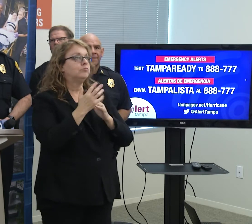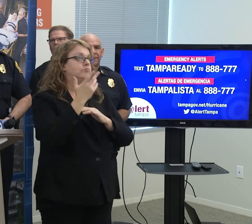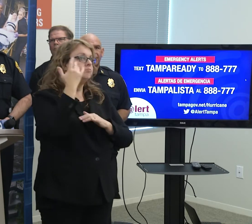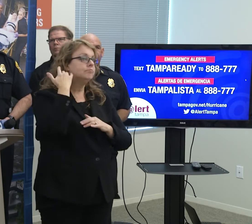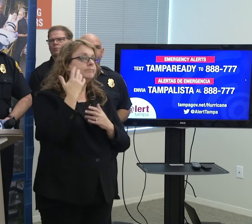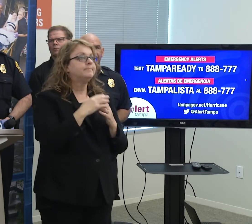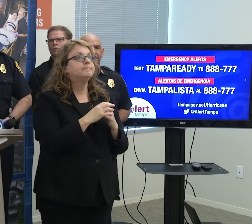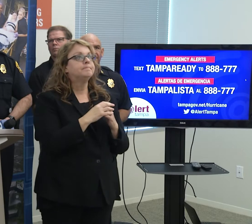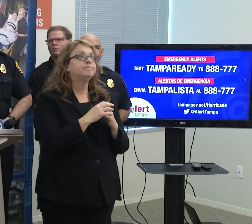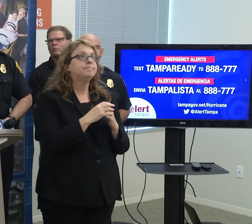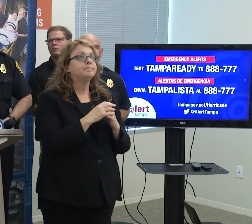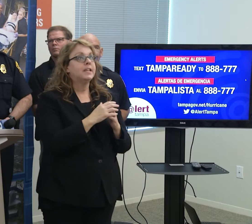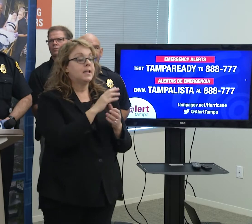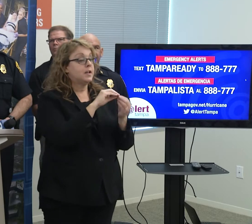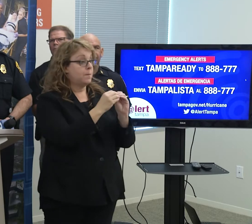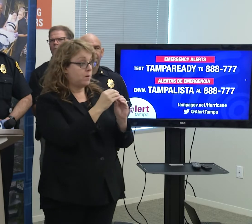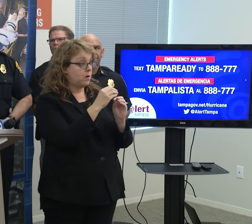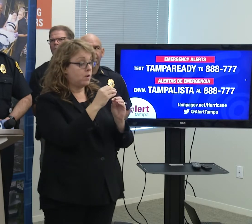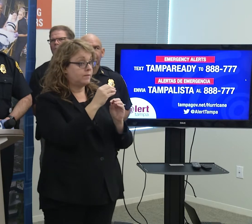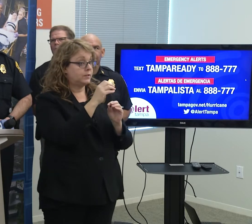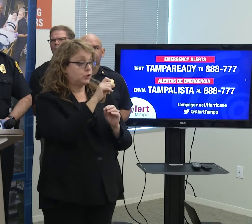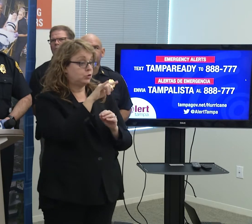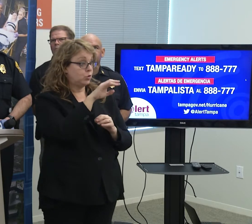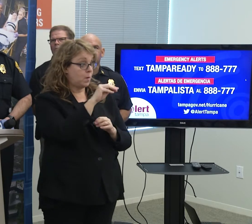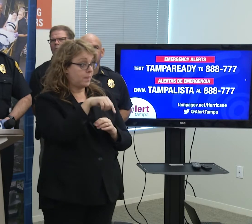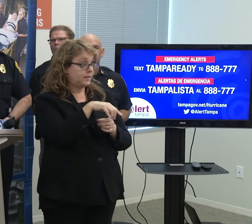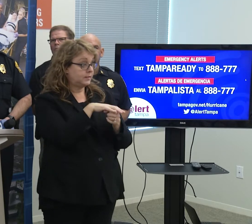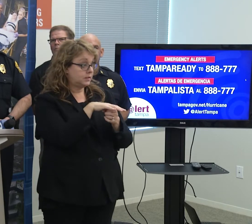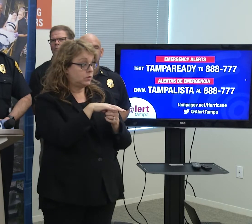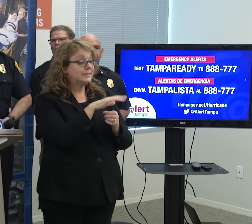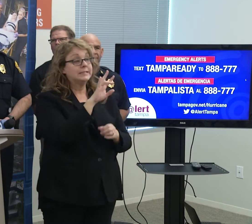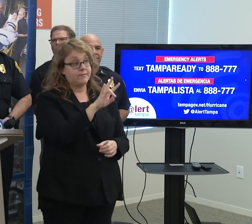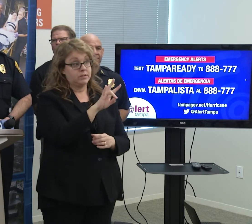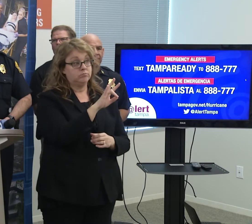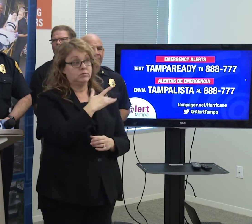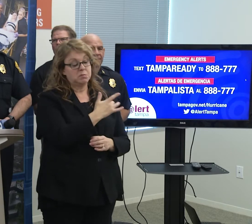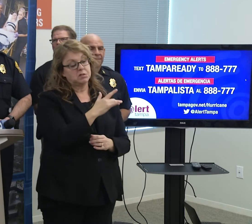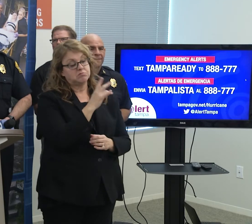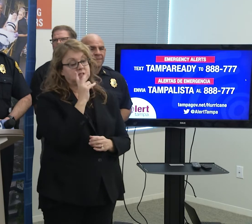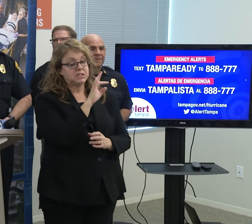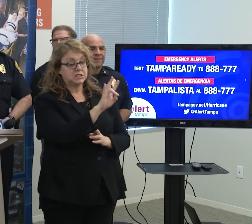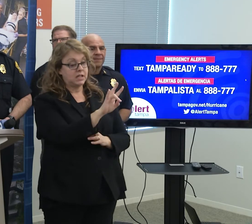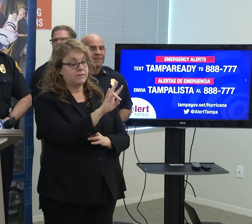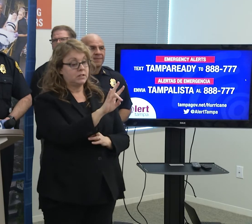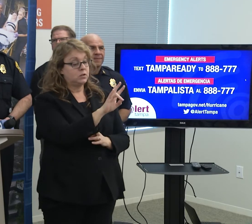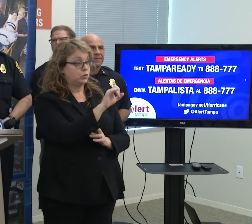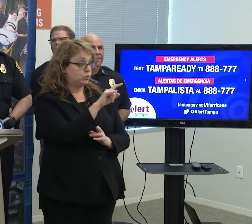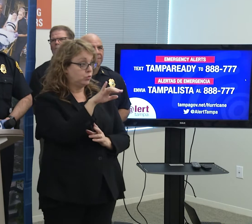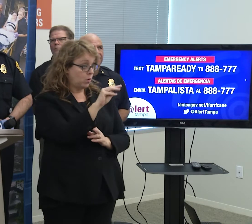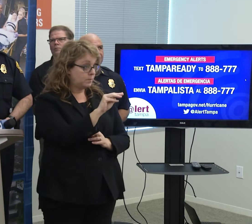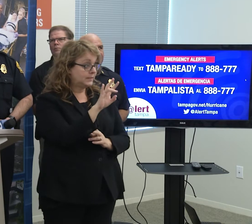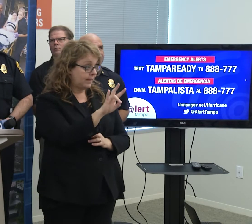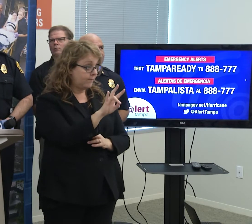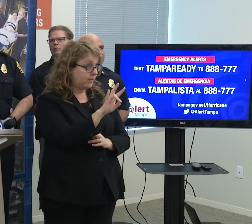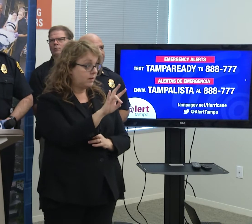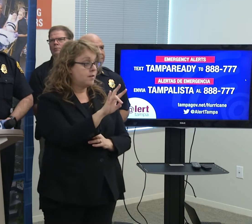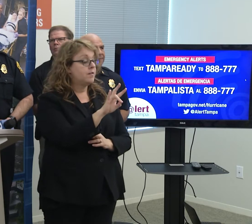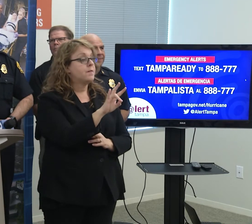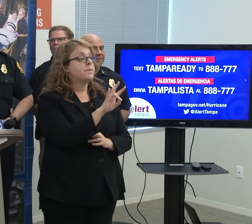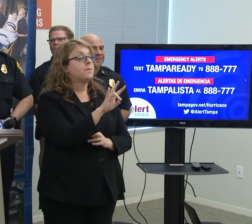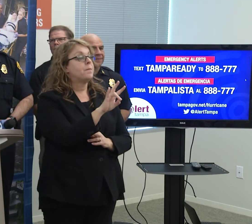ago where the number of storms we saw in this particular year was 7, okay? 7 storms, and then we